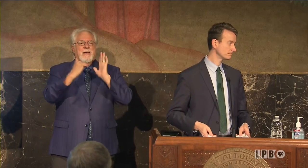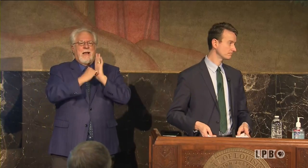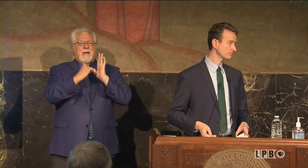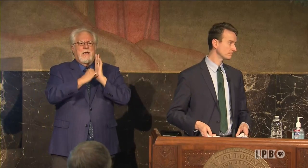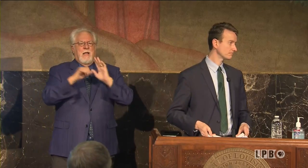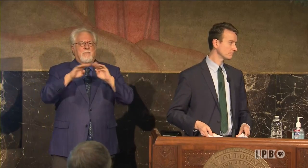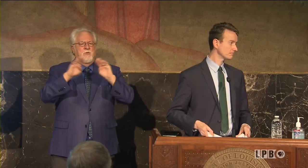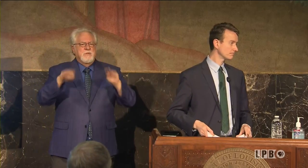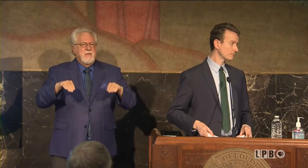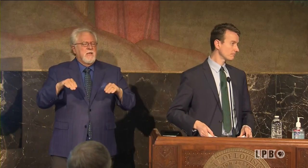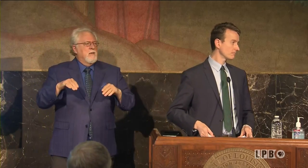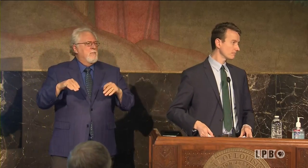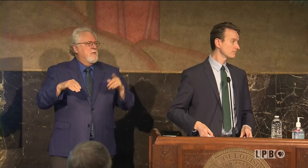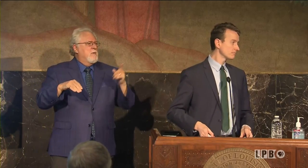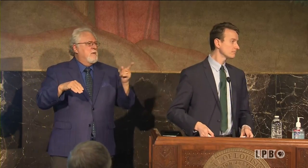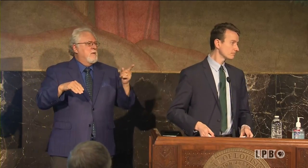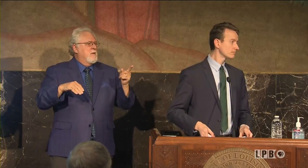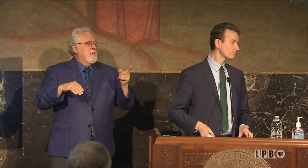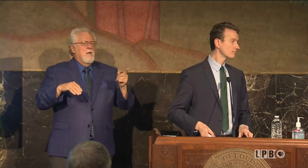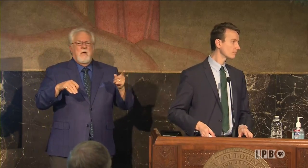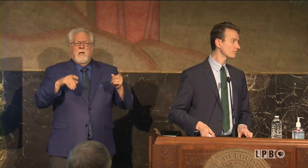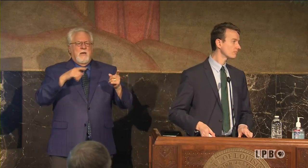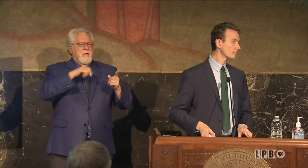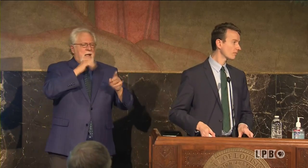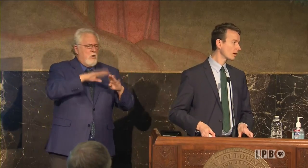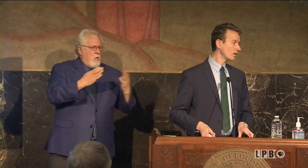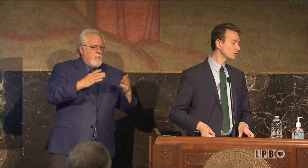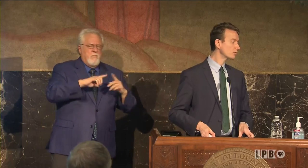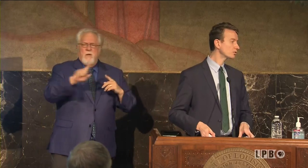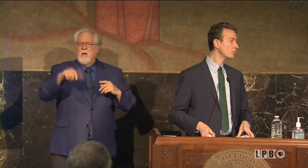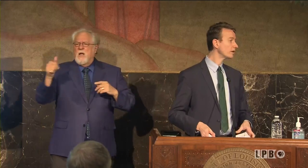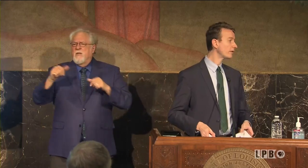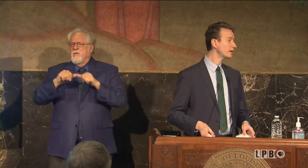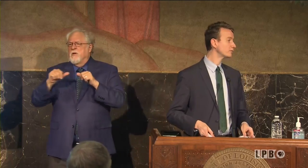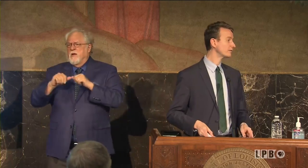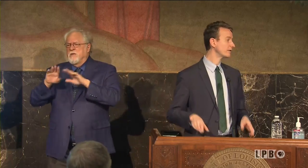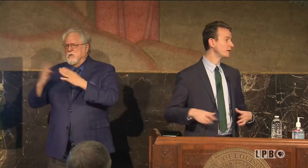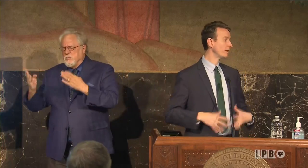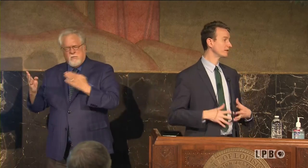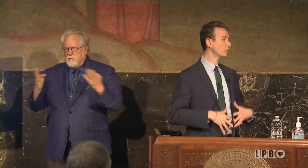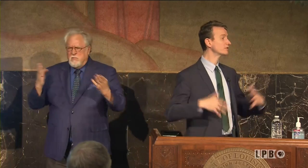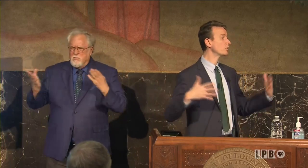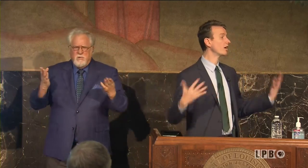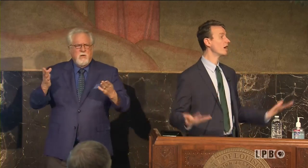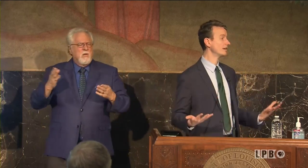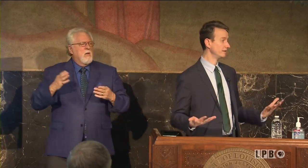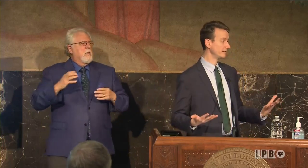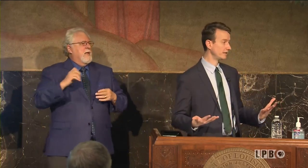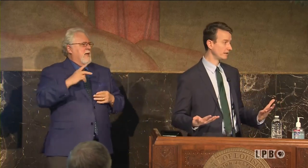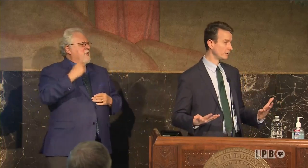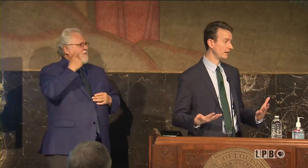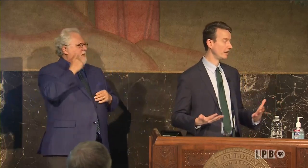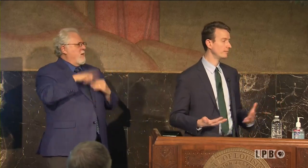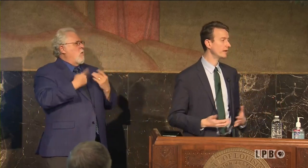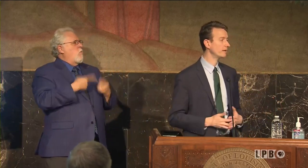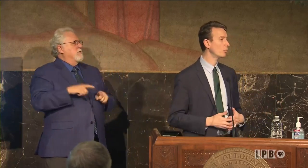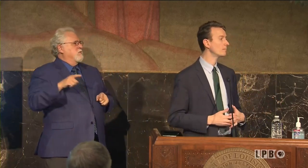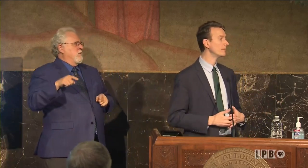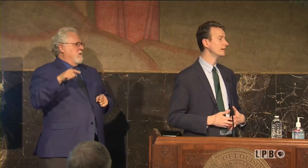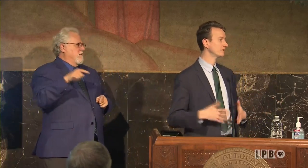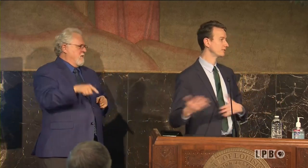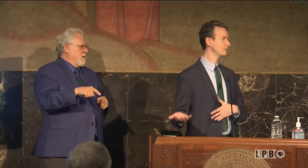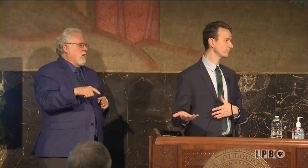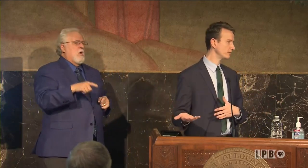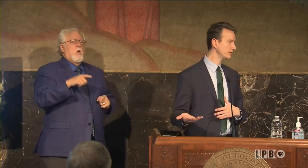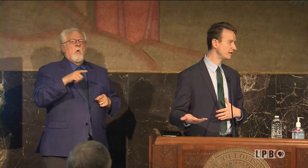areas, parks, etc. are open. Why the distinction? So one of the things we have to think about is what's going on in a setting, and